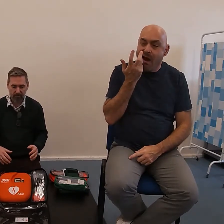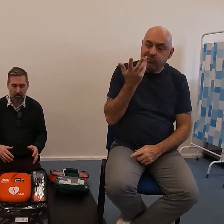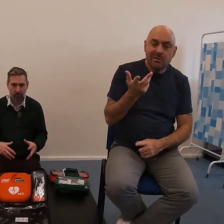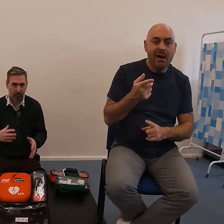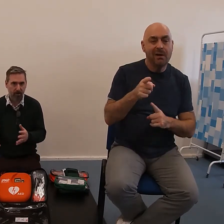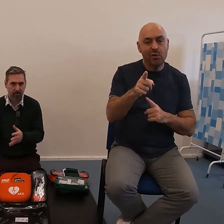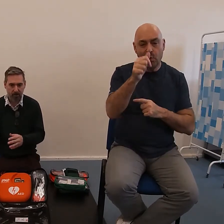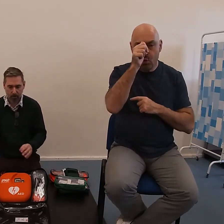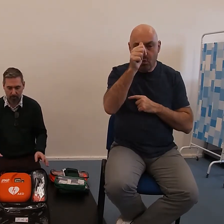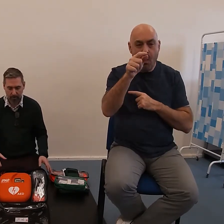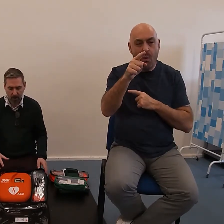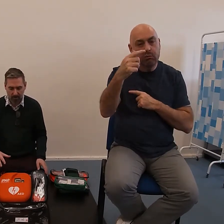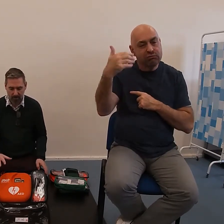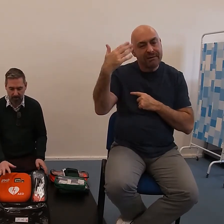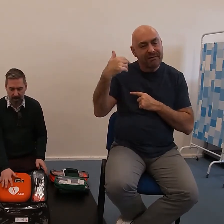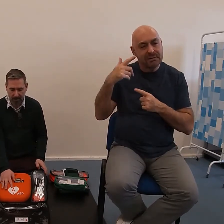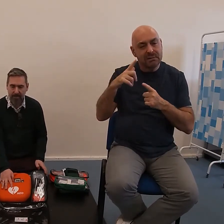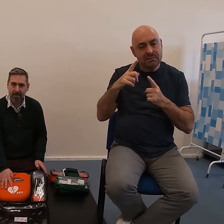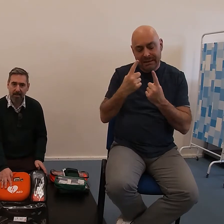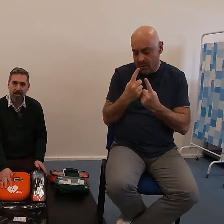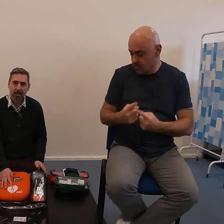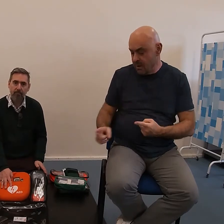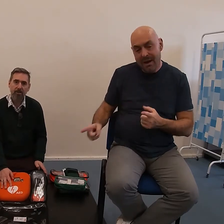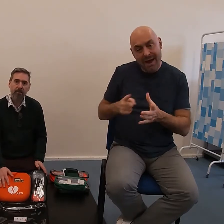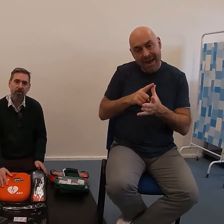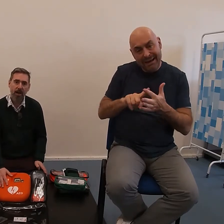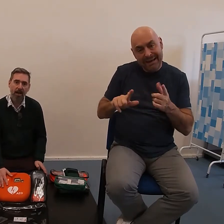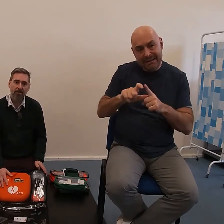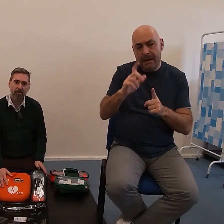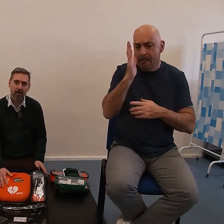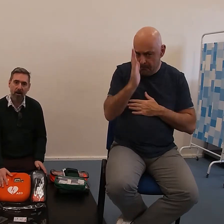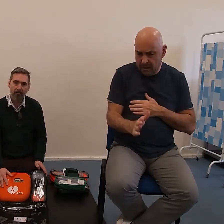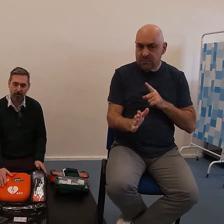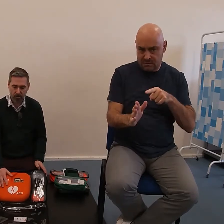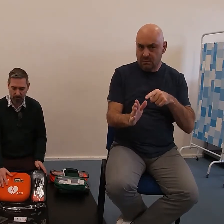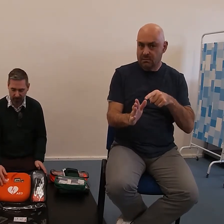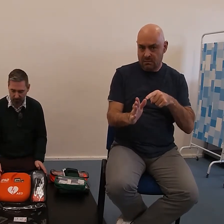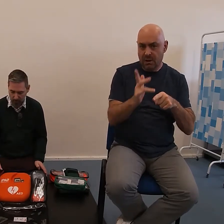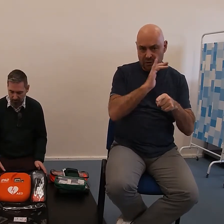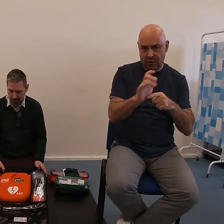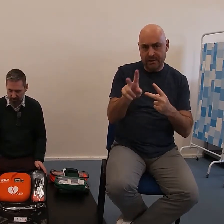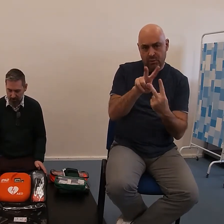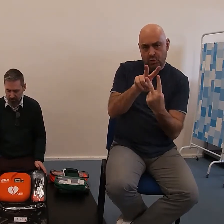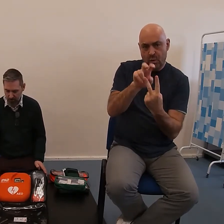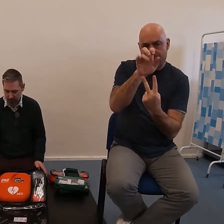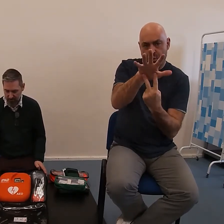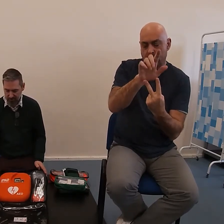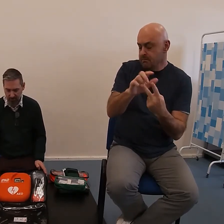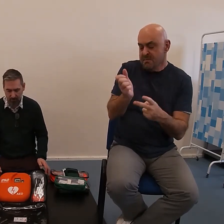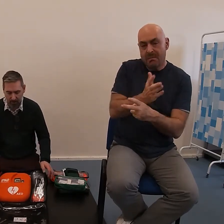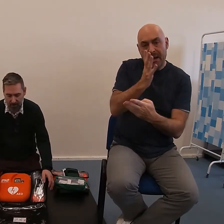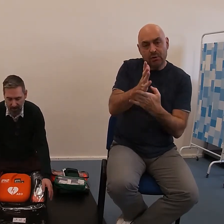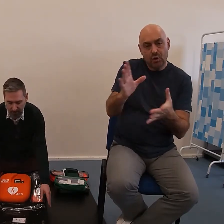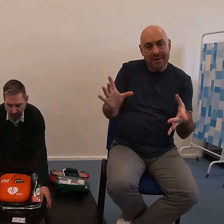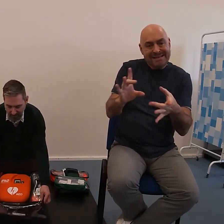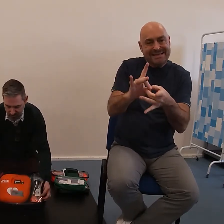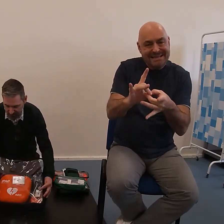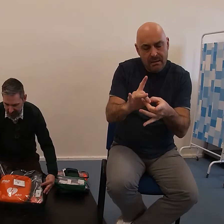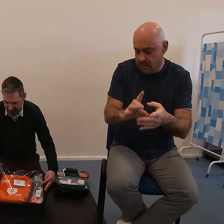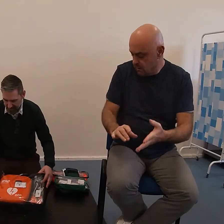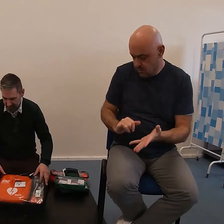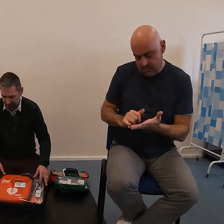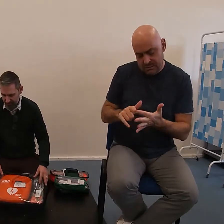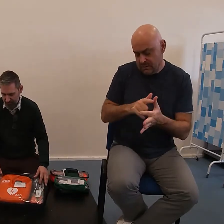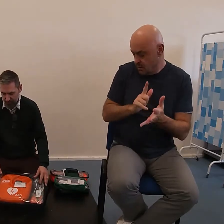you're aware from previous equipment, the AED must be checked for two things. One, that there's a security seal, and you can